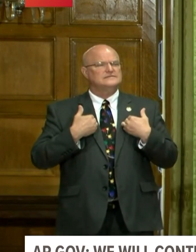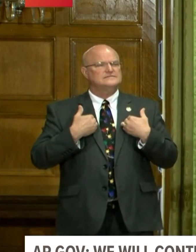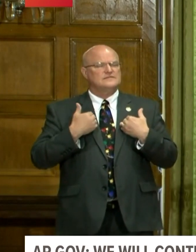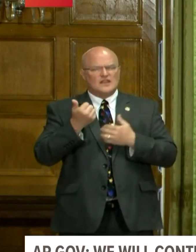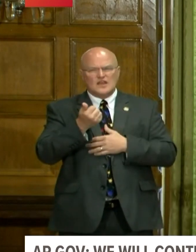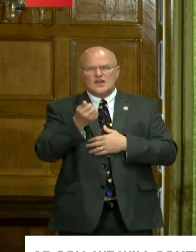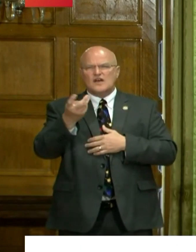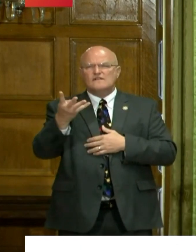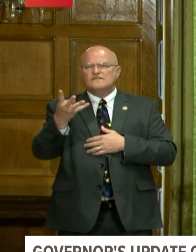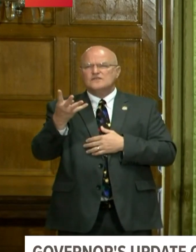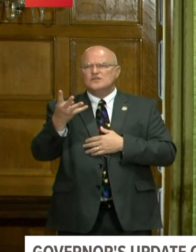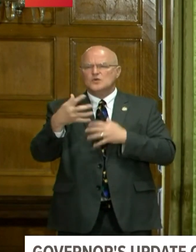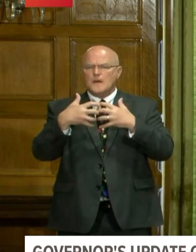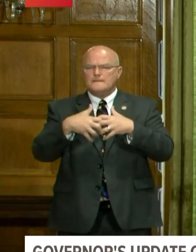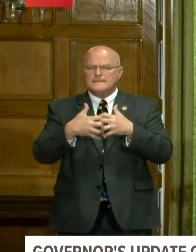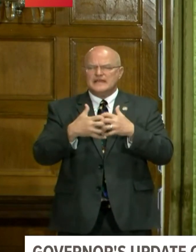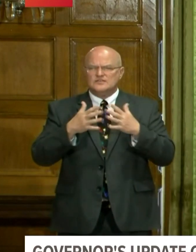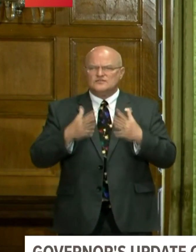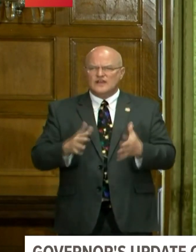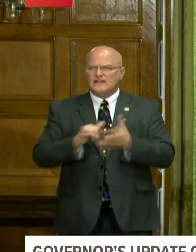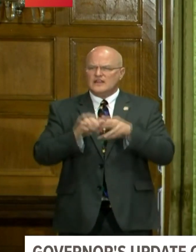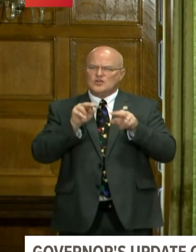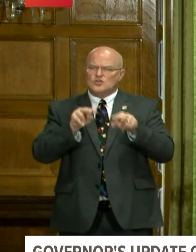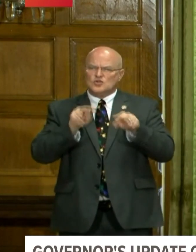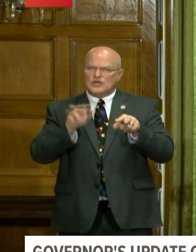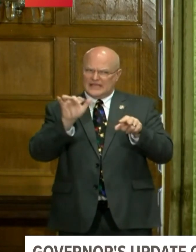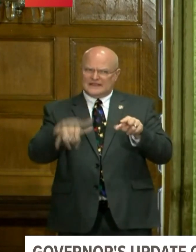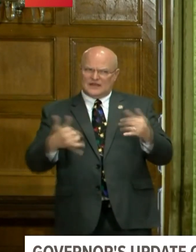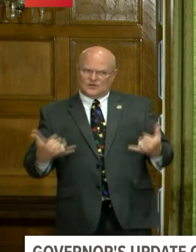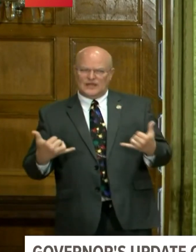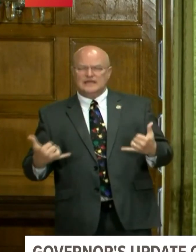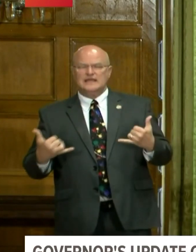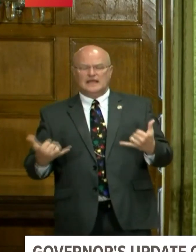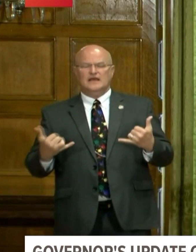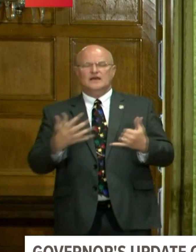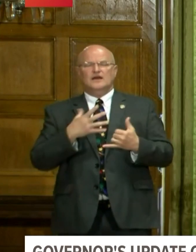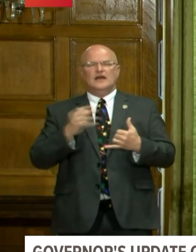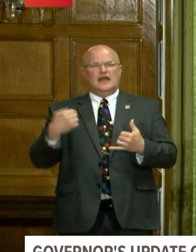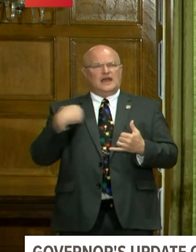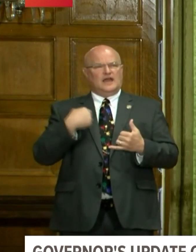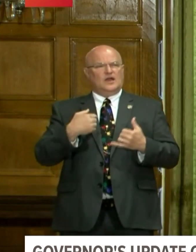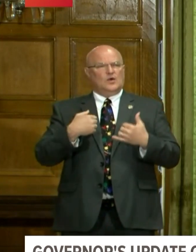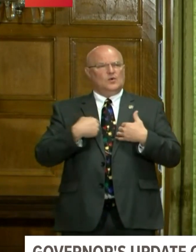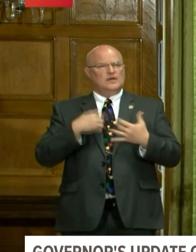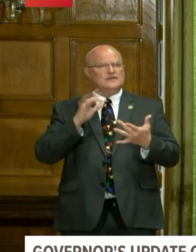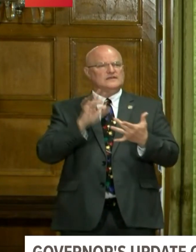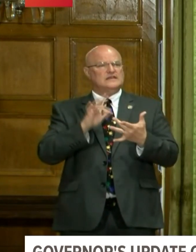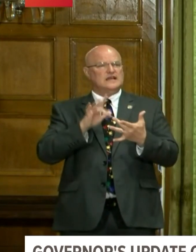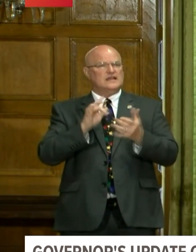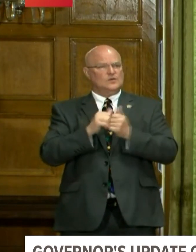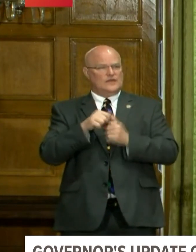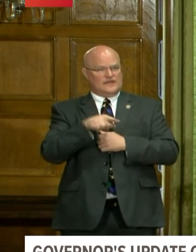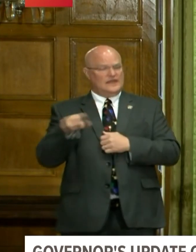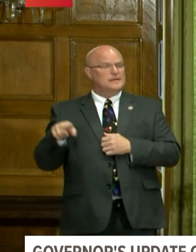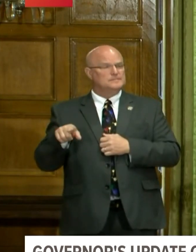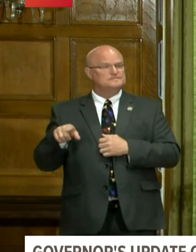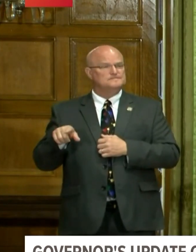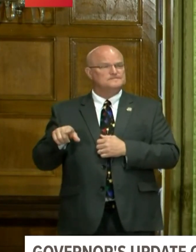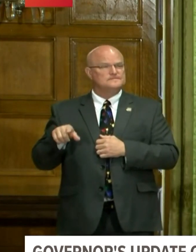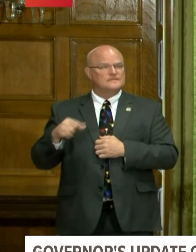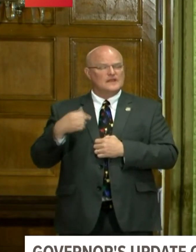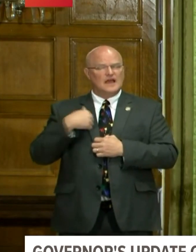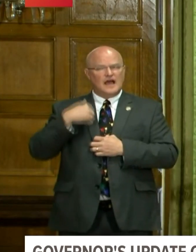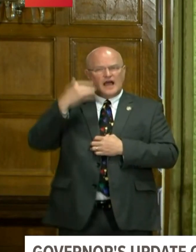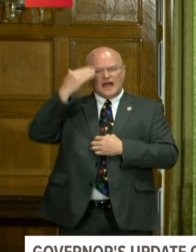a couple of manufacturers that are looking at it, and we've been in touch with them.